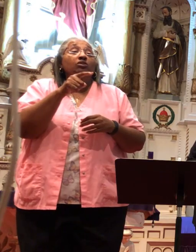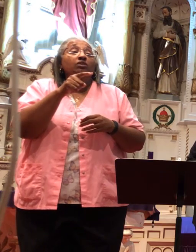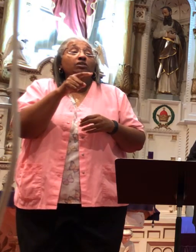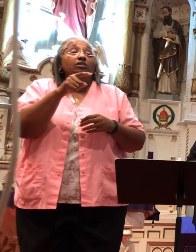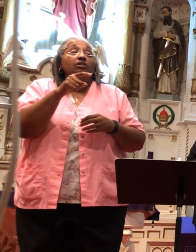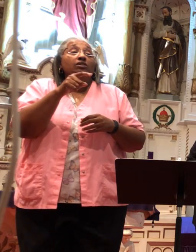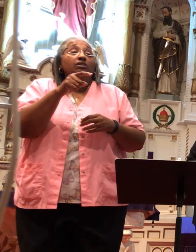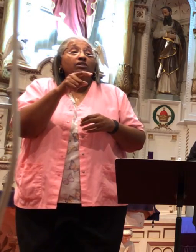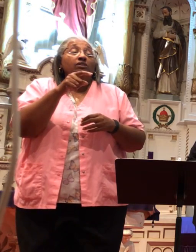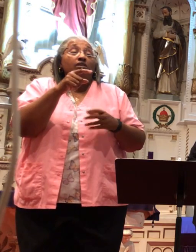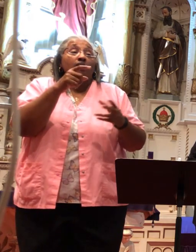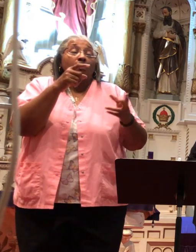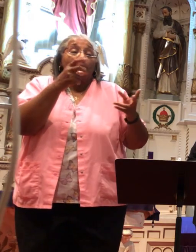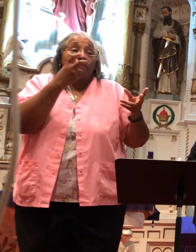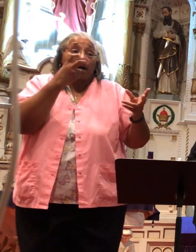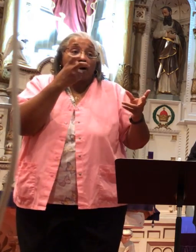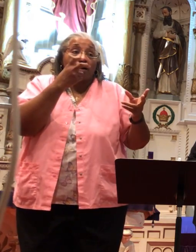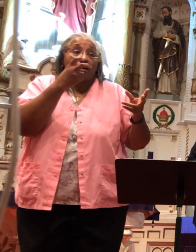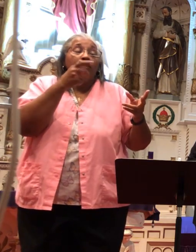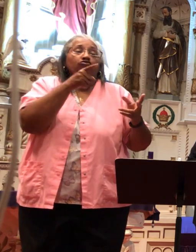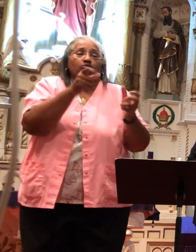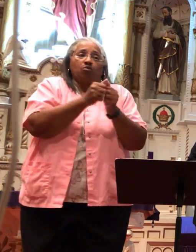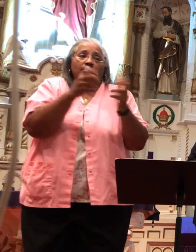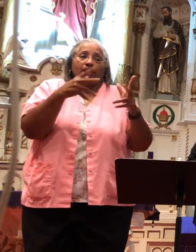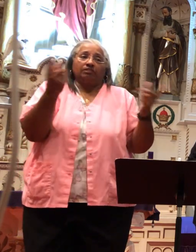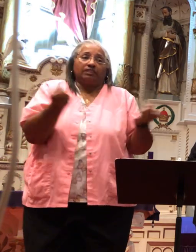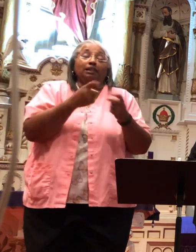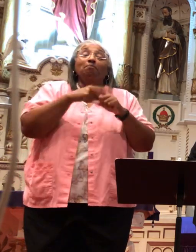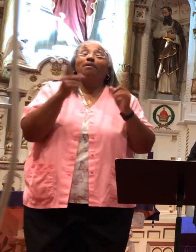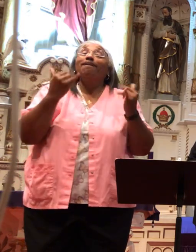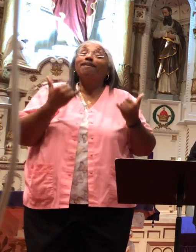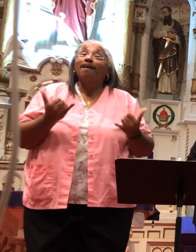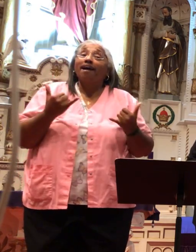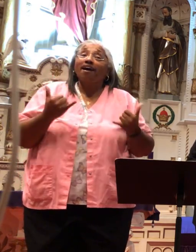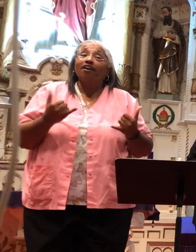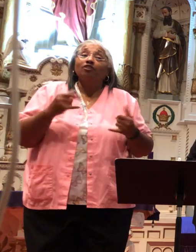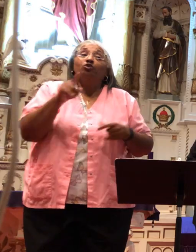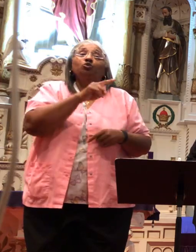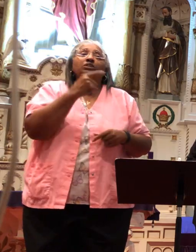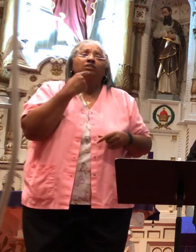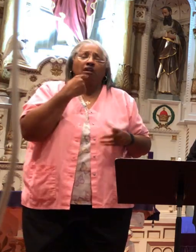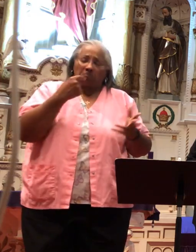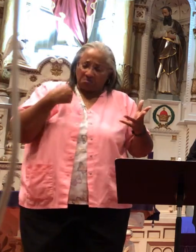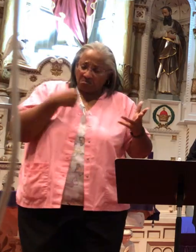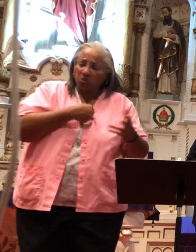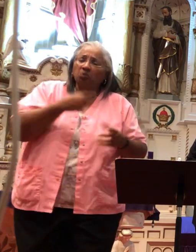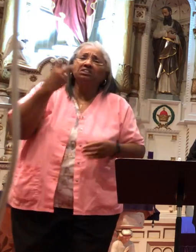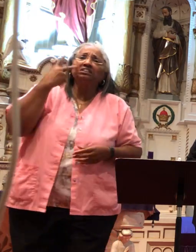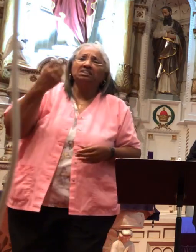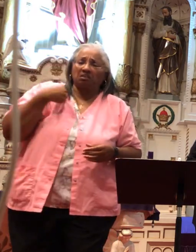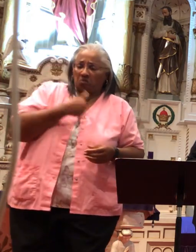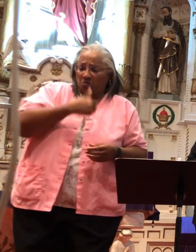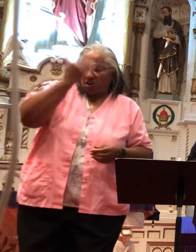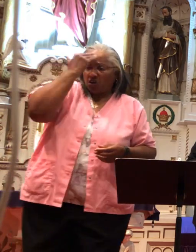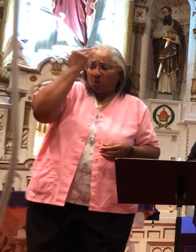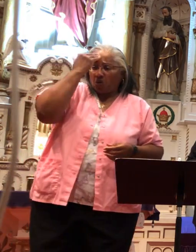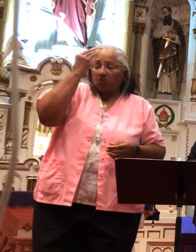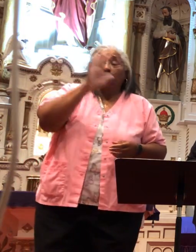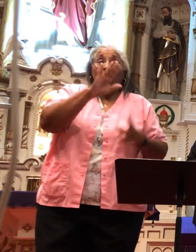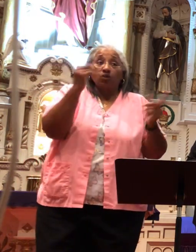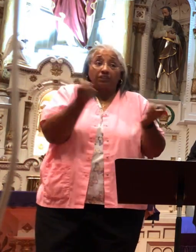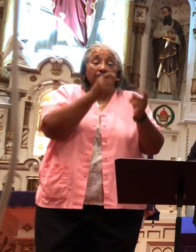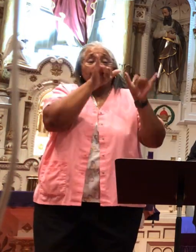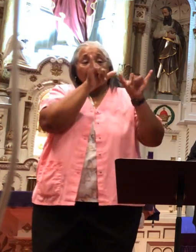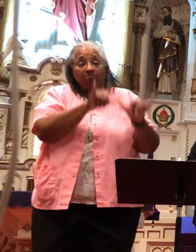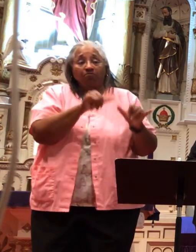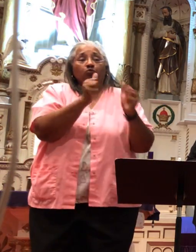you would have no sin. But now you're saying, 'We see,' so your sin remains."